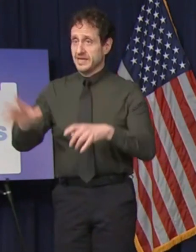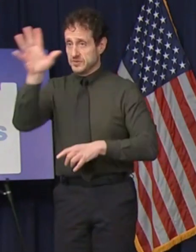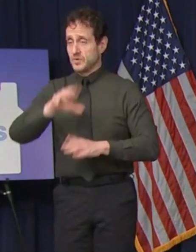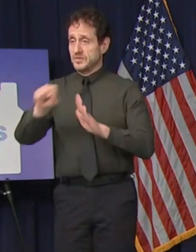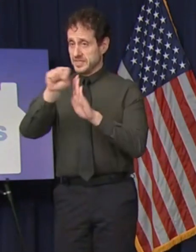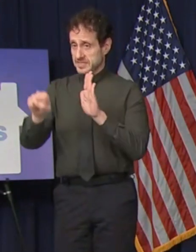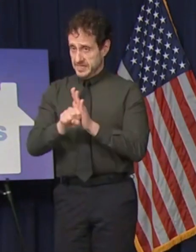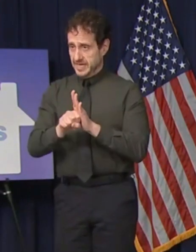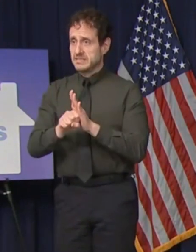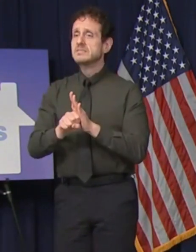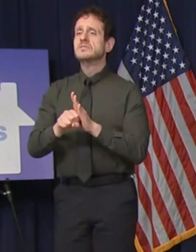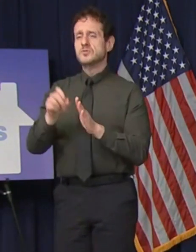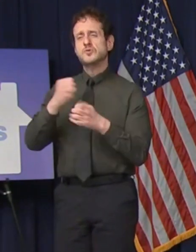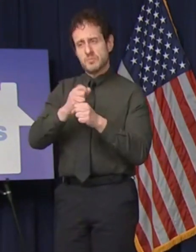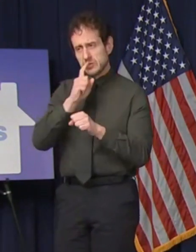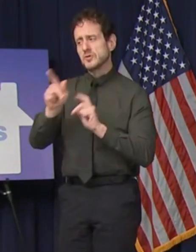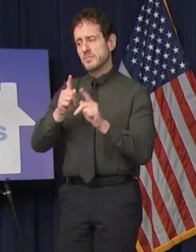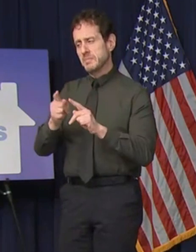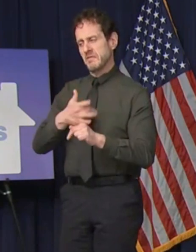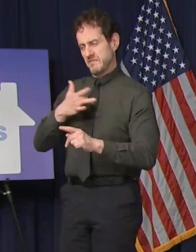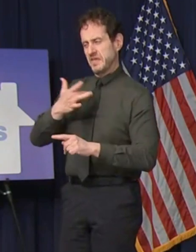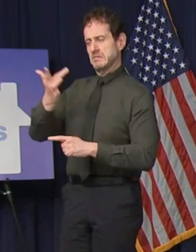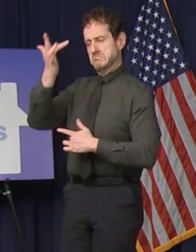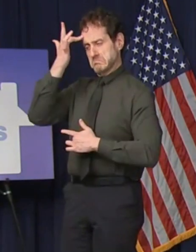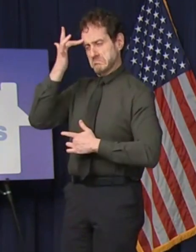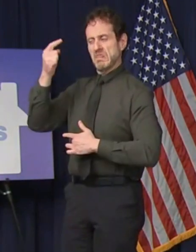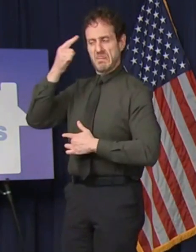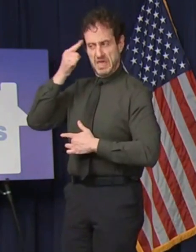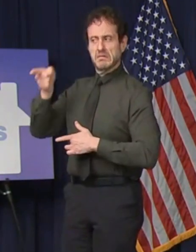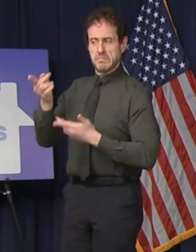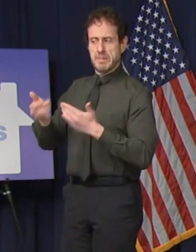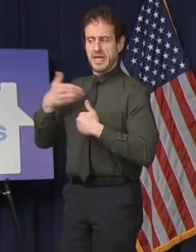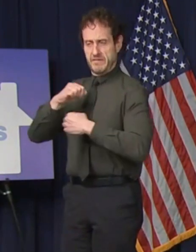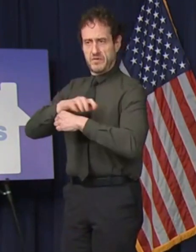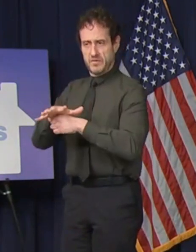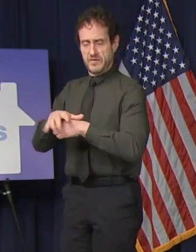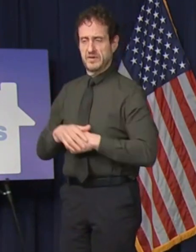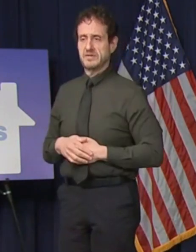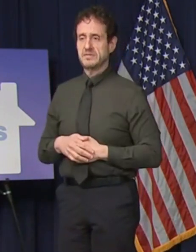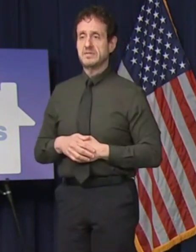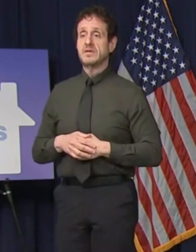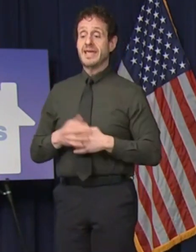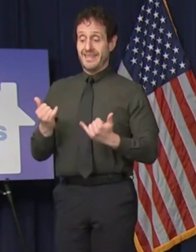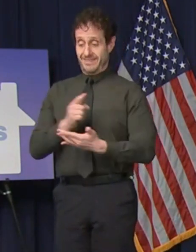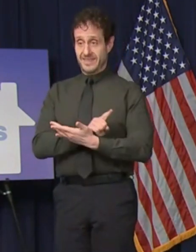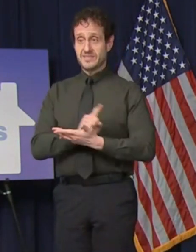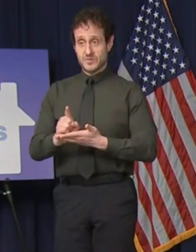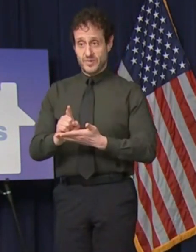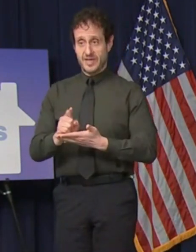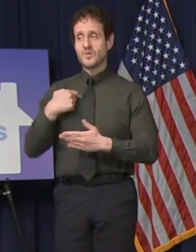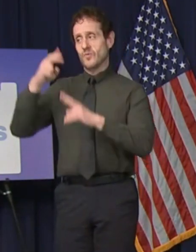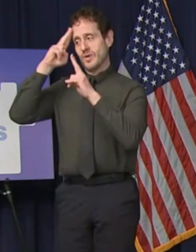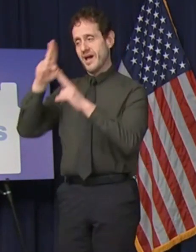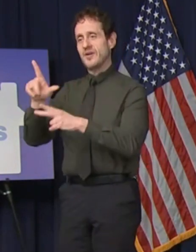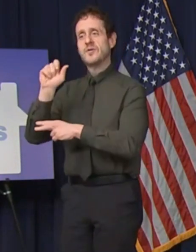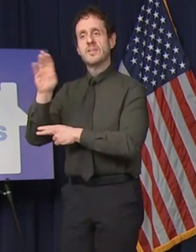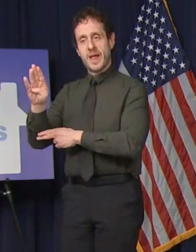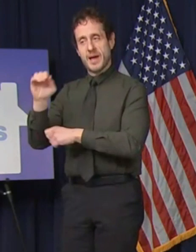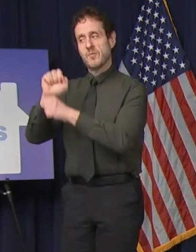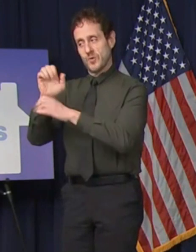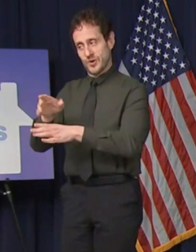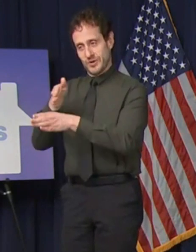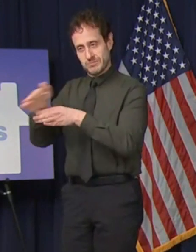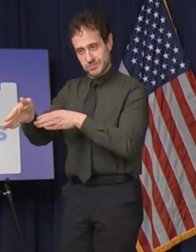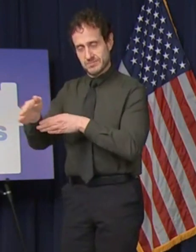follow as well. And in honor of National Laboratory Professionals Week, that's this week, I want to take